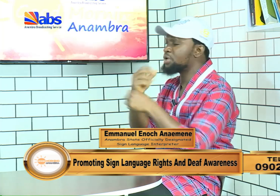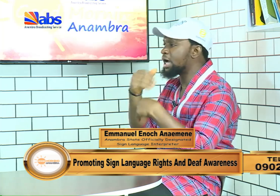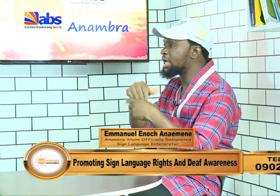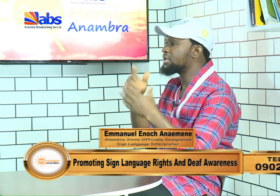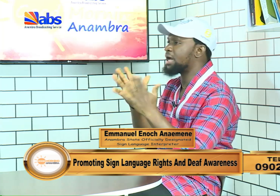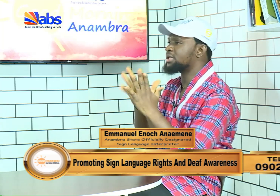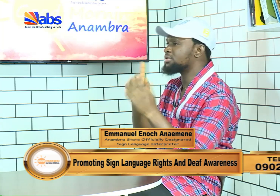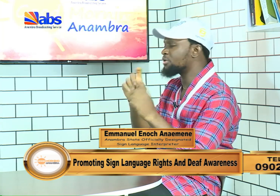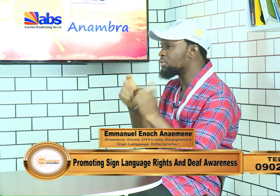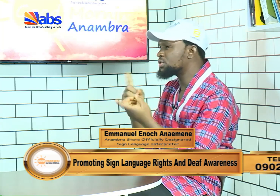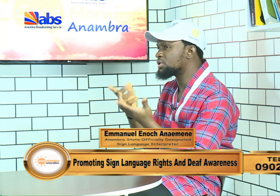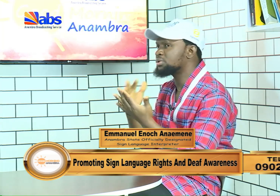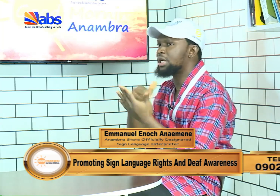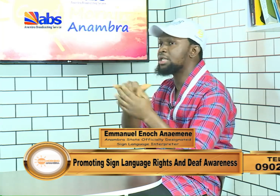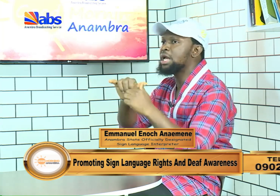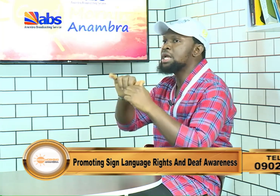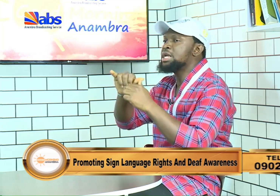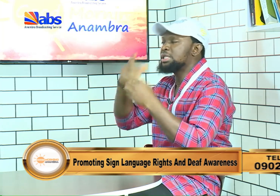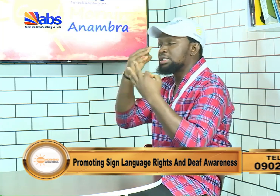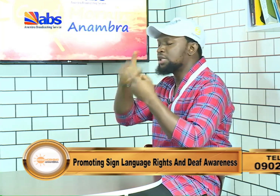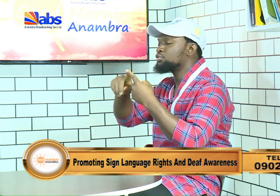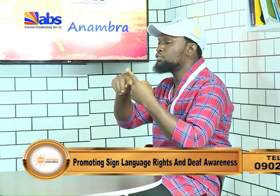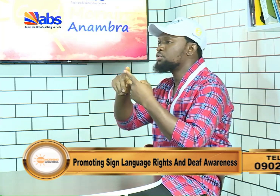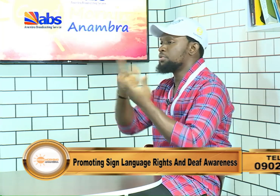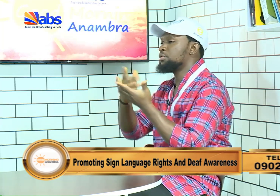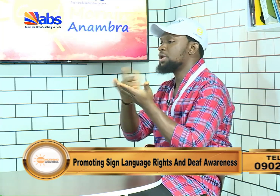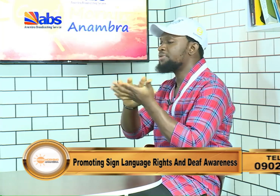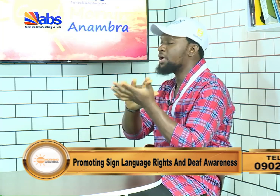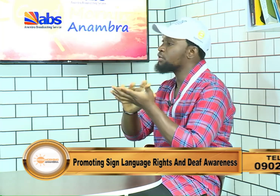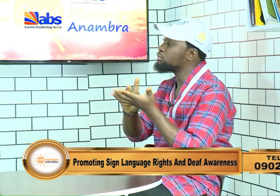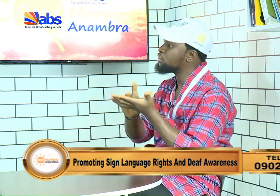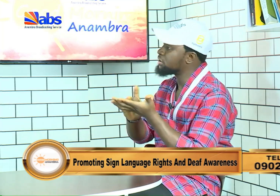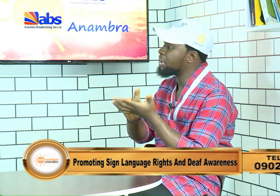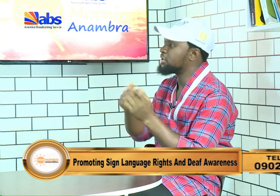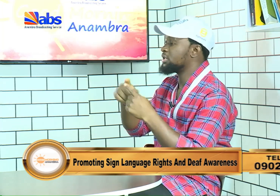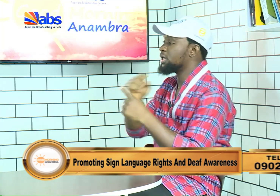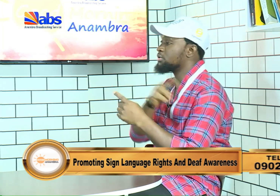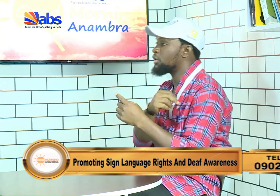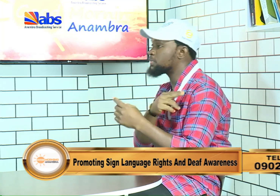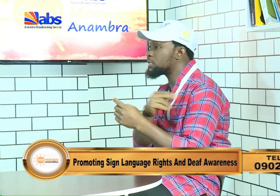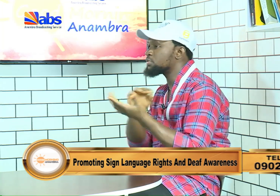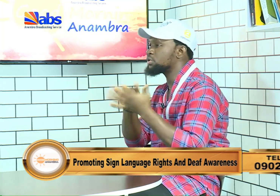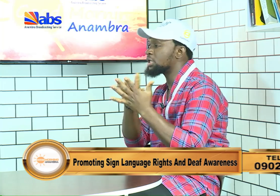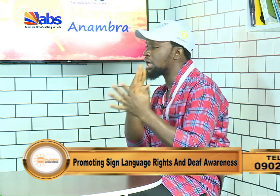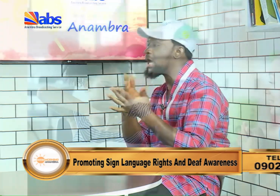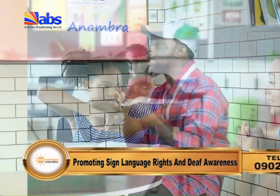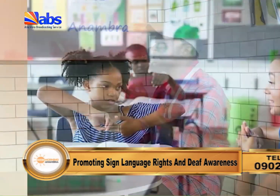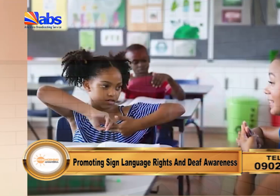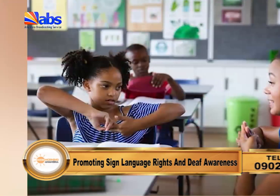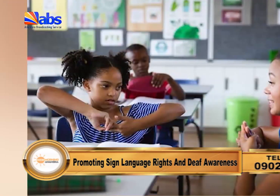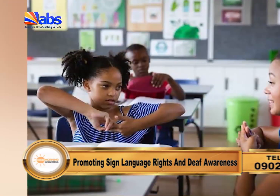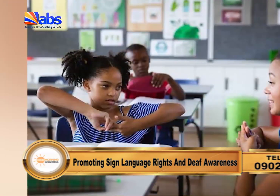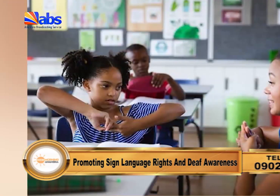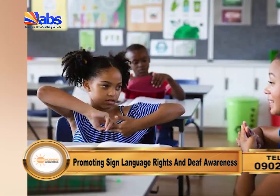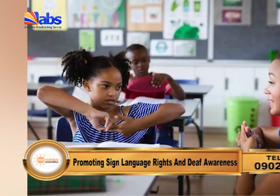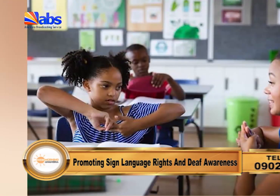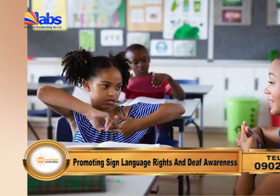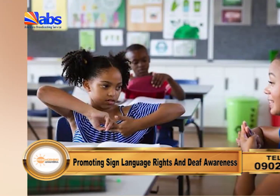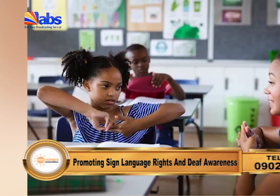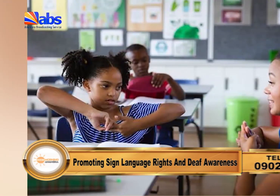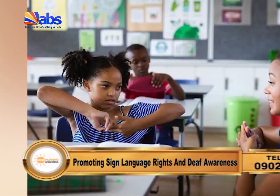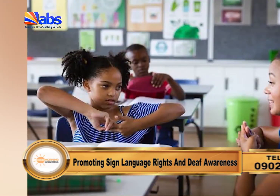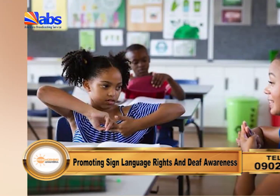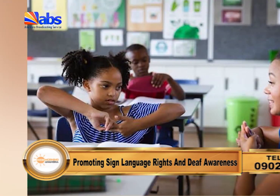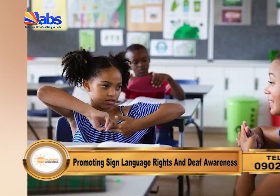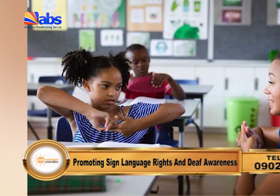took her in, asked her some questions, and decided to, give her a good treatment, take her to the hospital, treated her, and decided to send her to